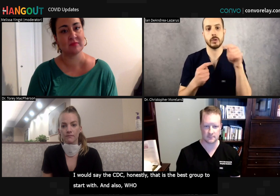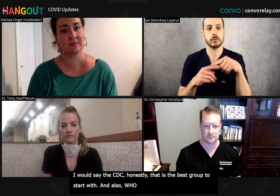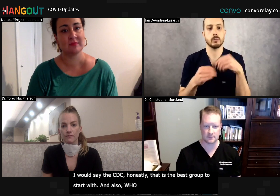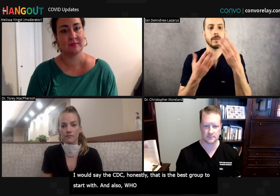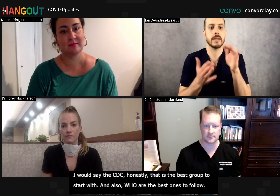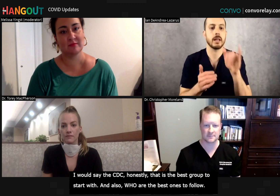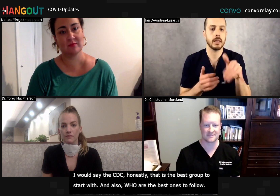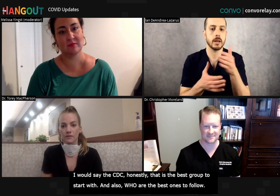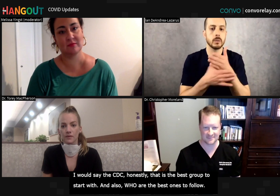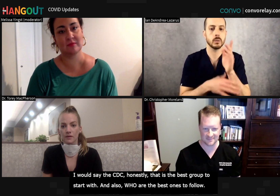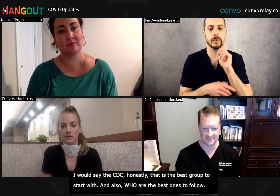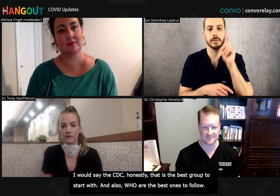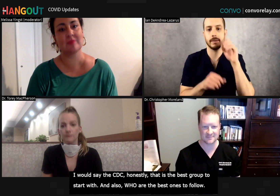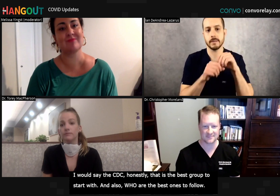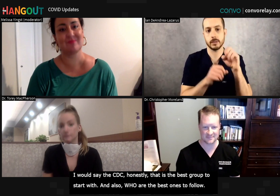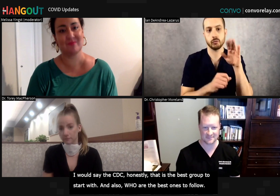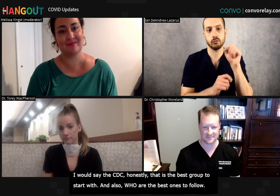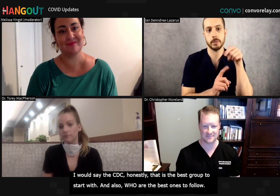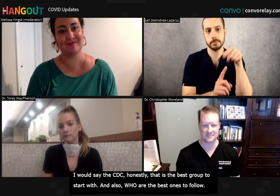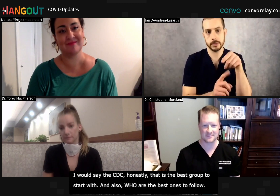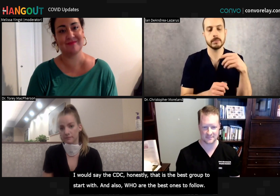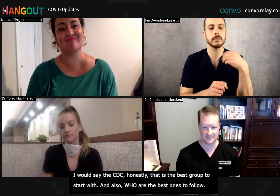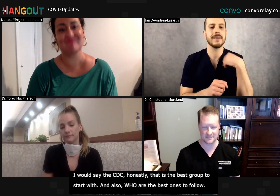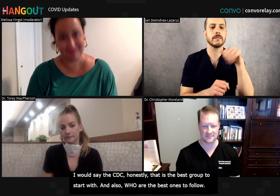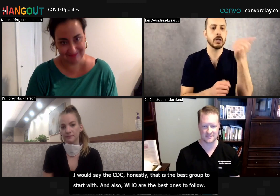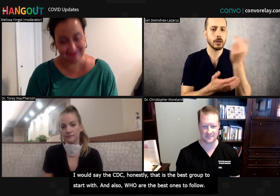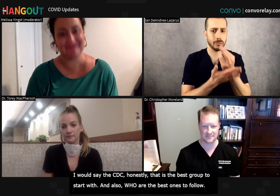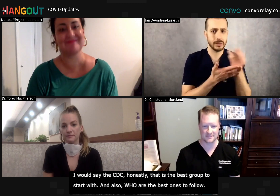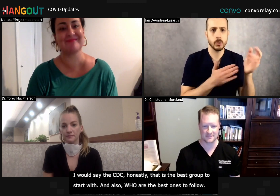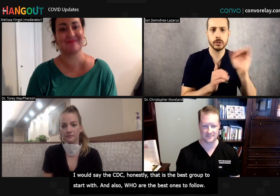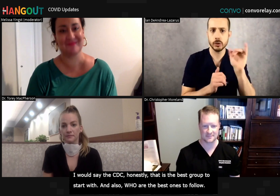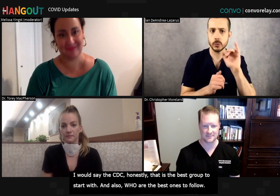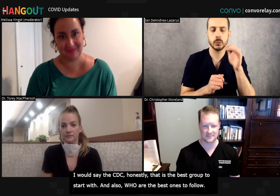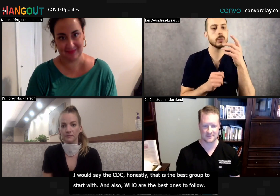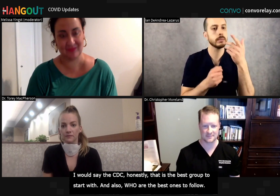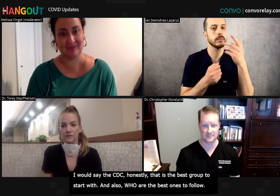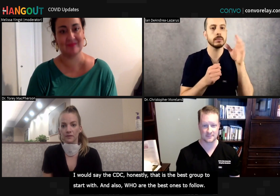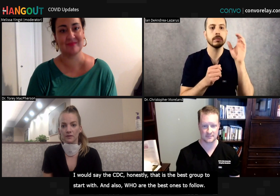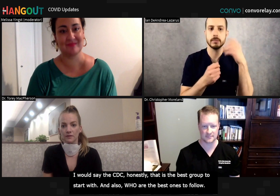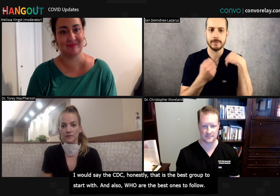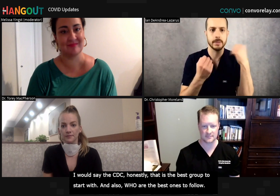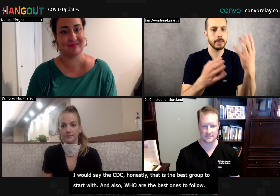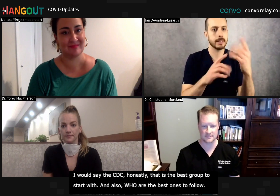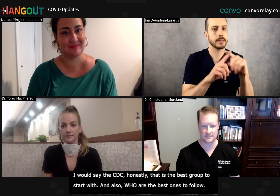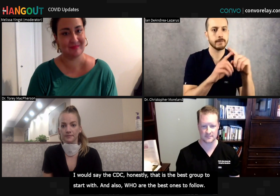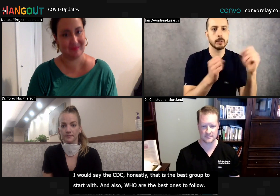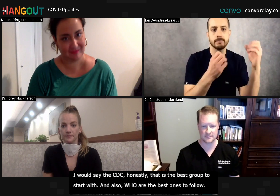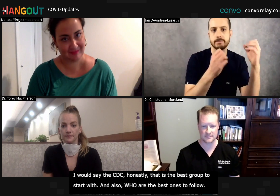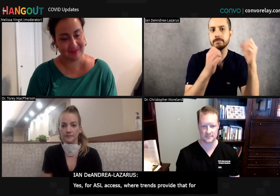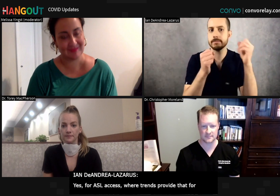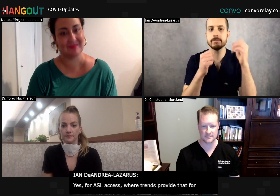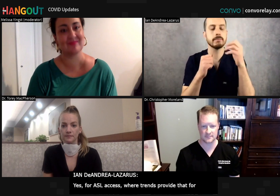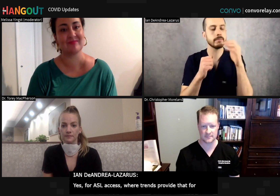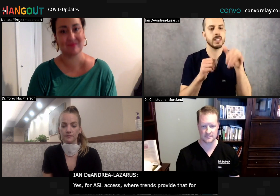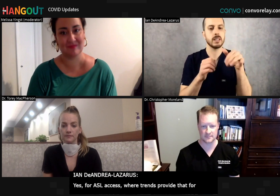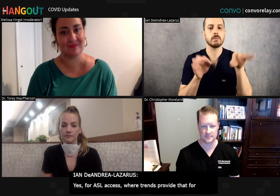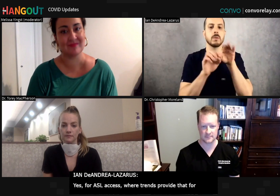Yeah, for ASL access, we're trying to provide that through Deaf and Scrubs and other resources as well. So there are different sign